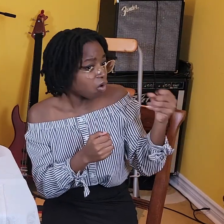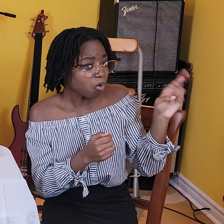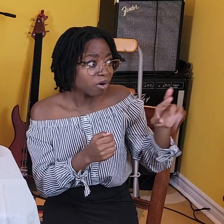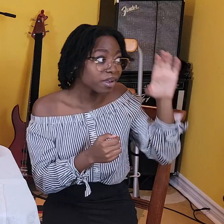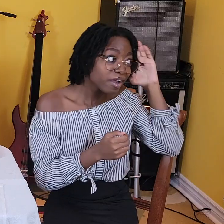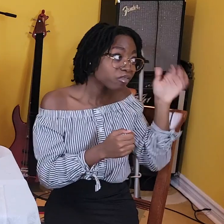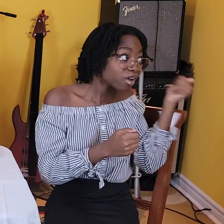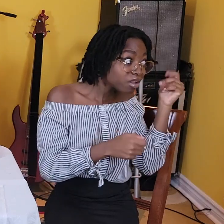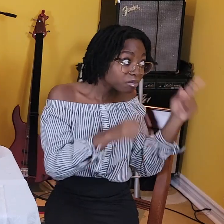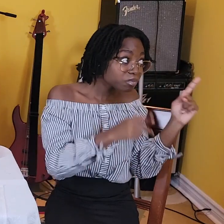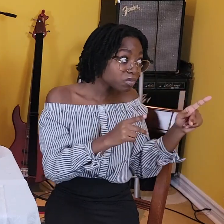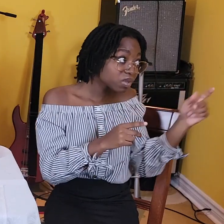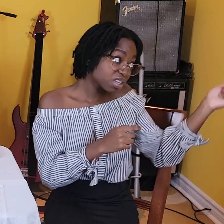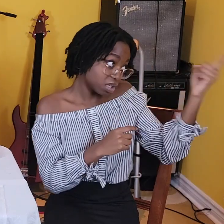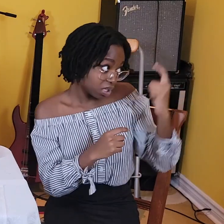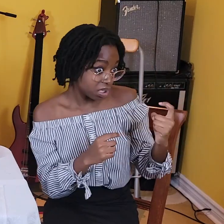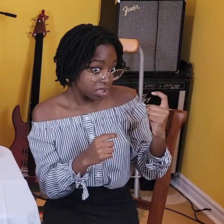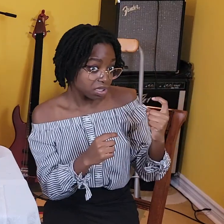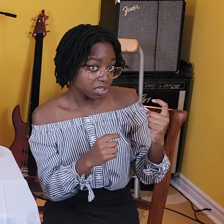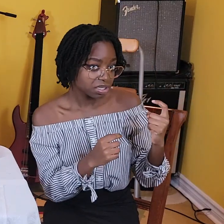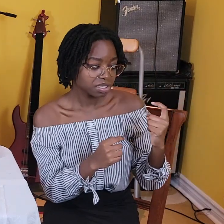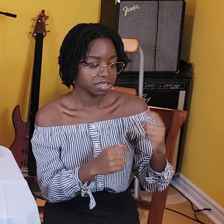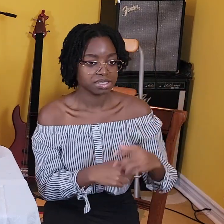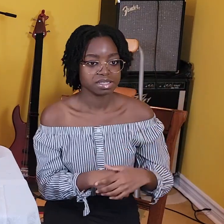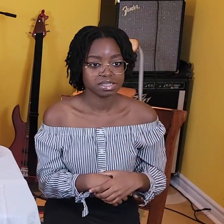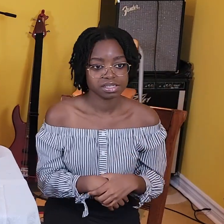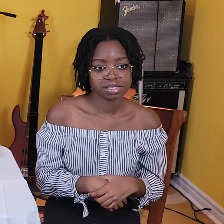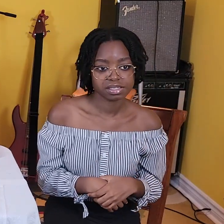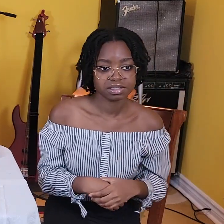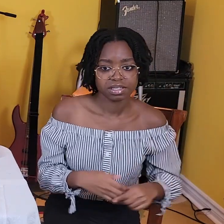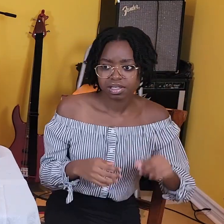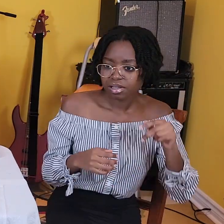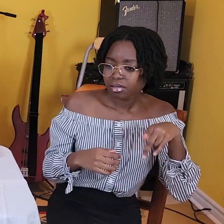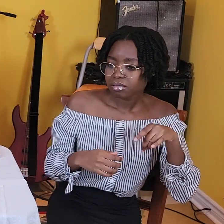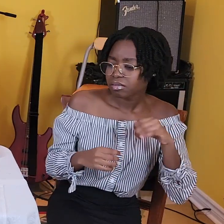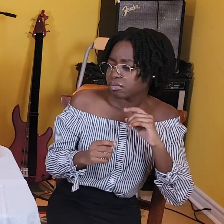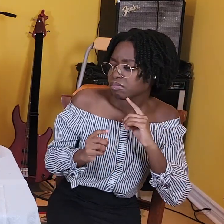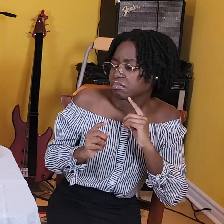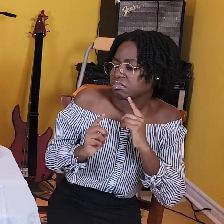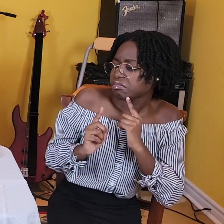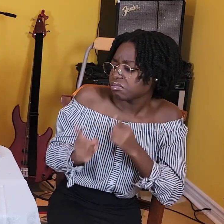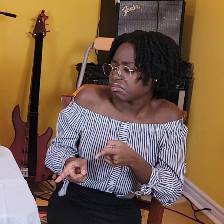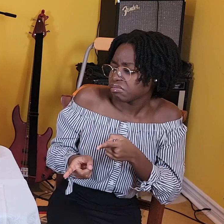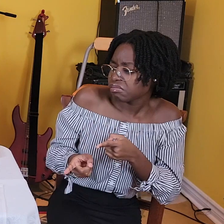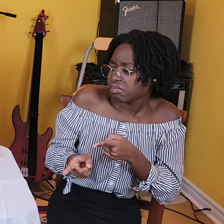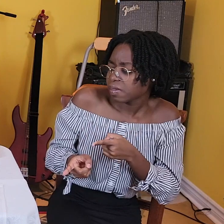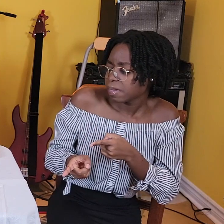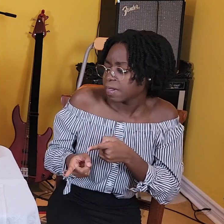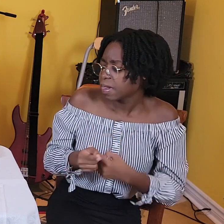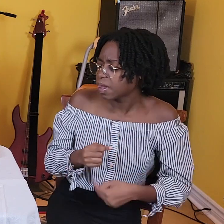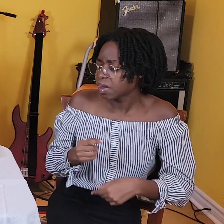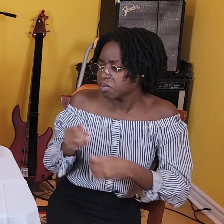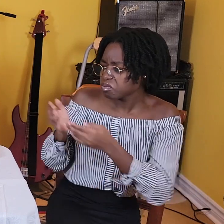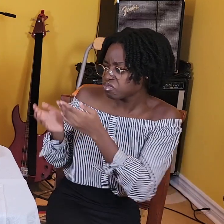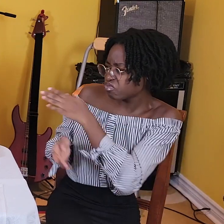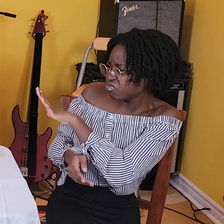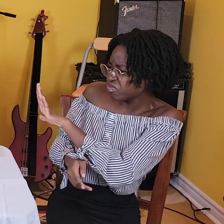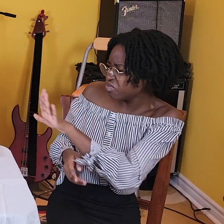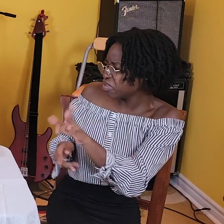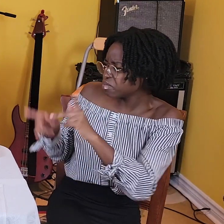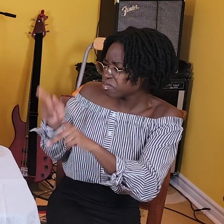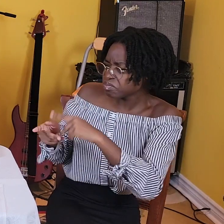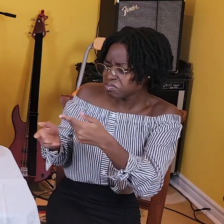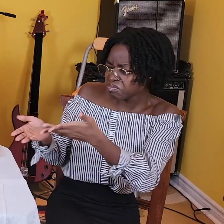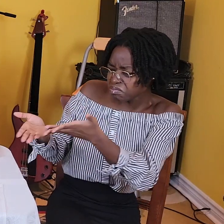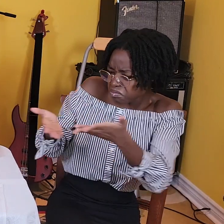Jew? Your own nation and the chief priests have delivered you to me. What have you done? Jesus answered,